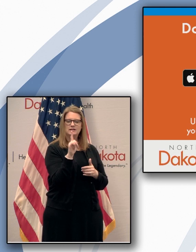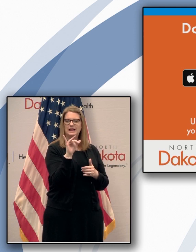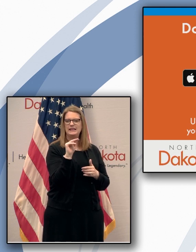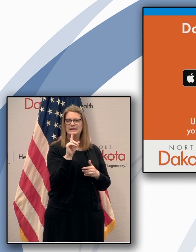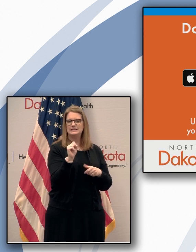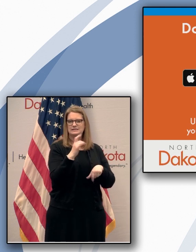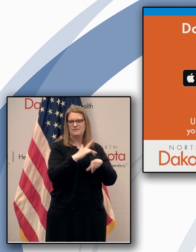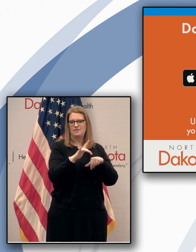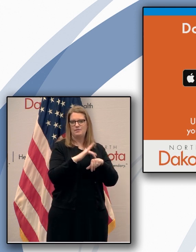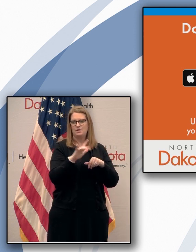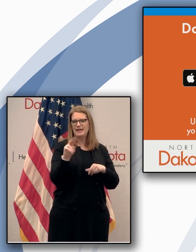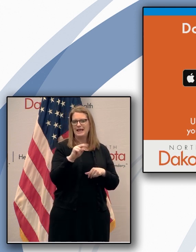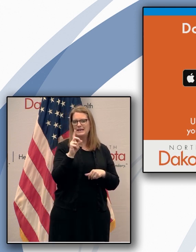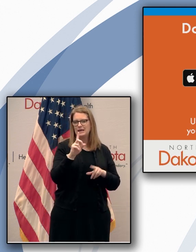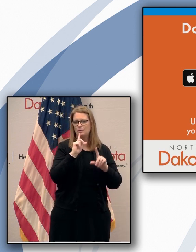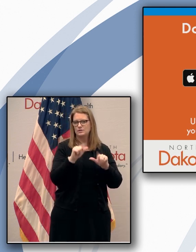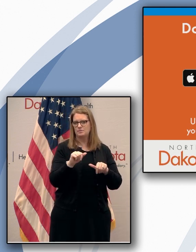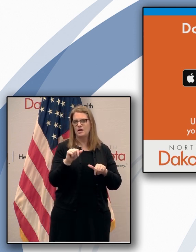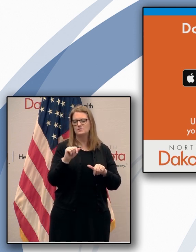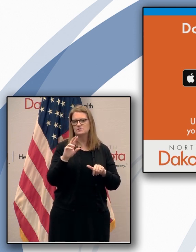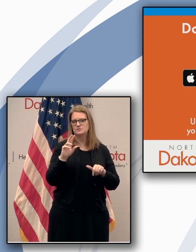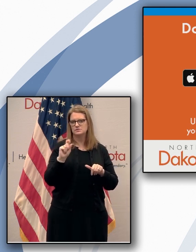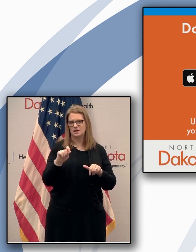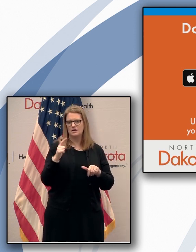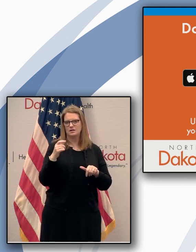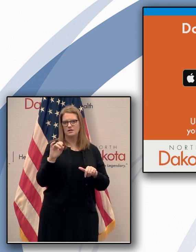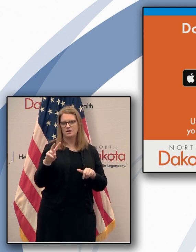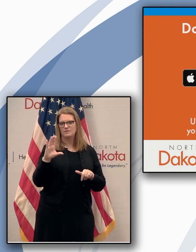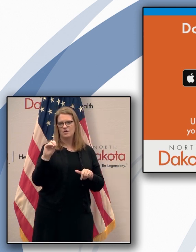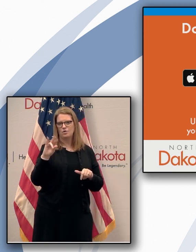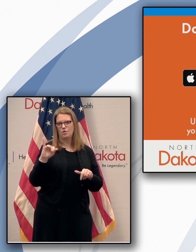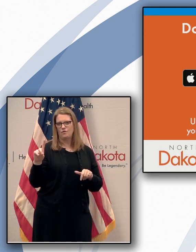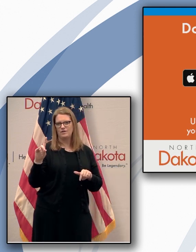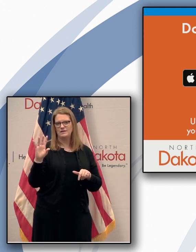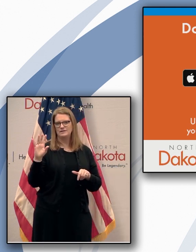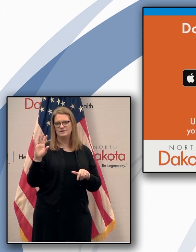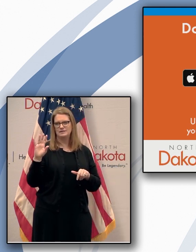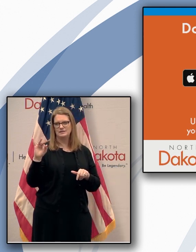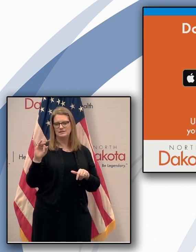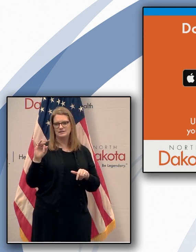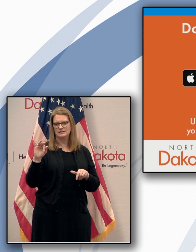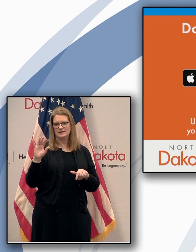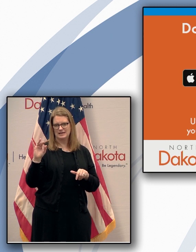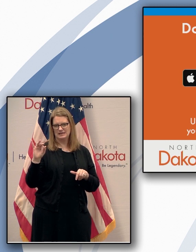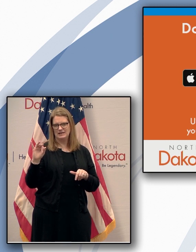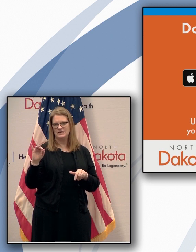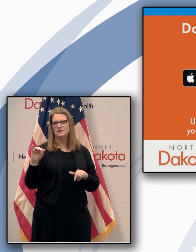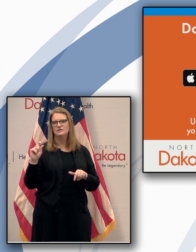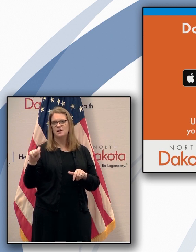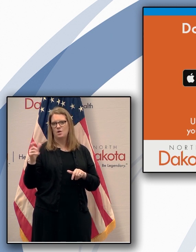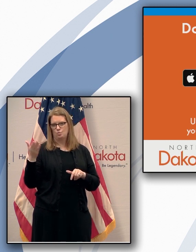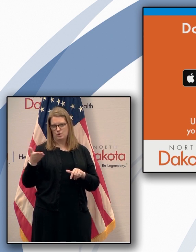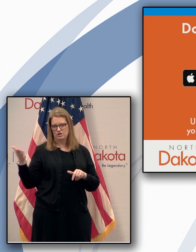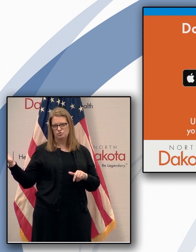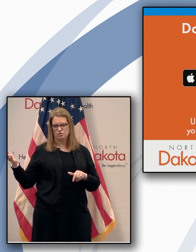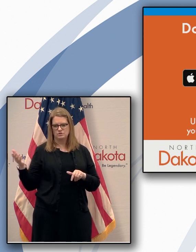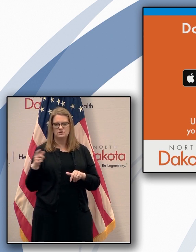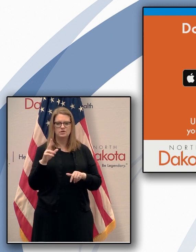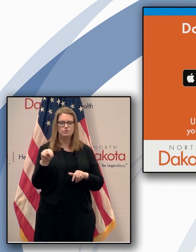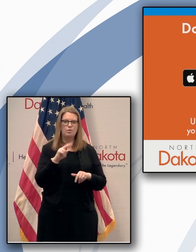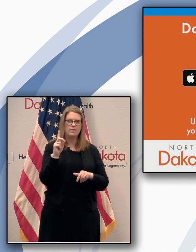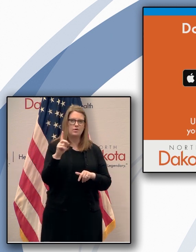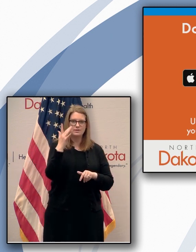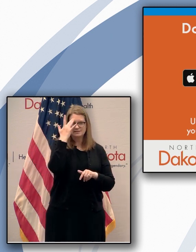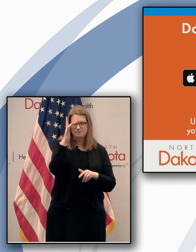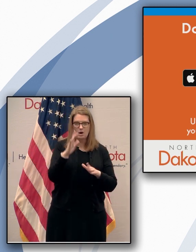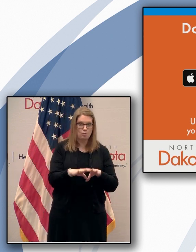found at the ndresponse.gov COVID-19 resources CARE 19, and you can help us with the North Dakota Smart